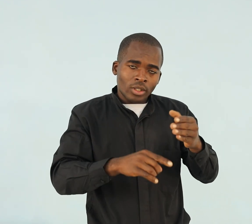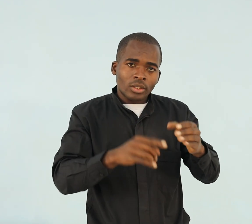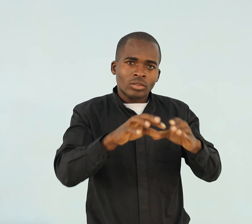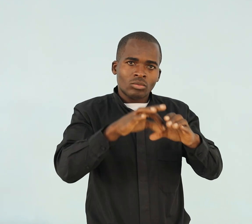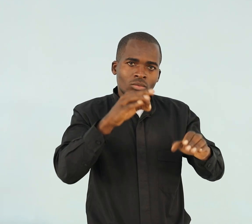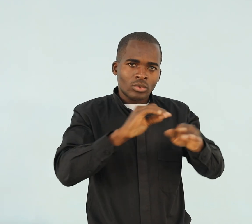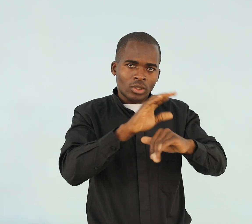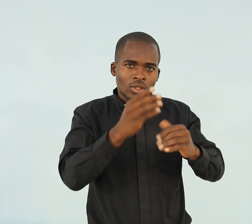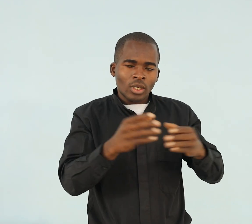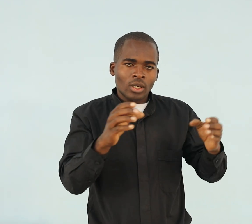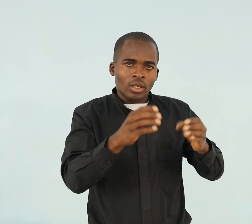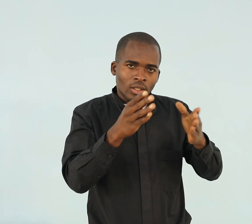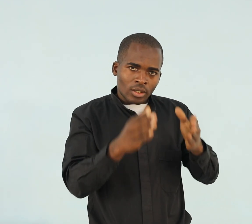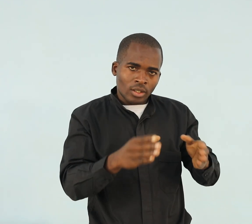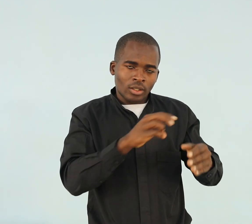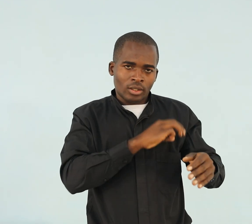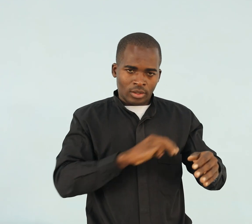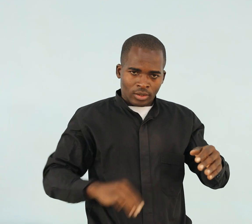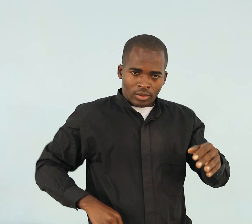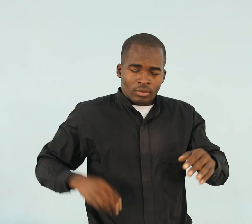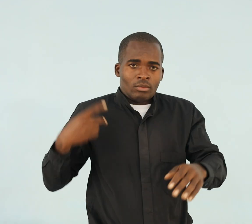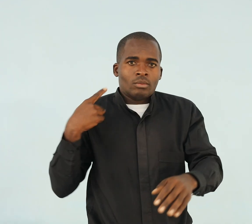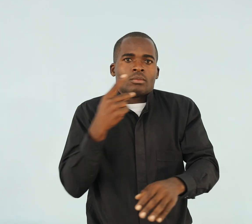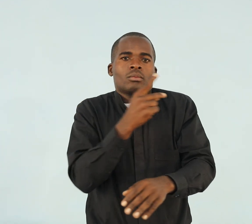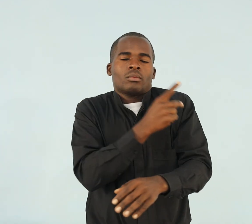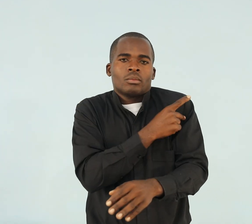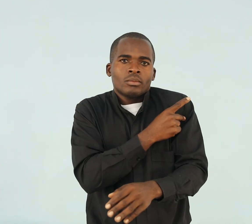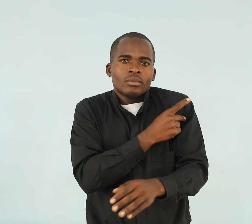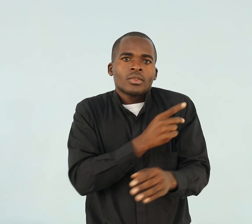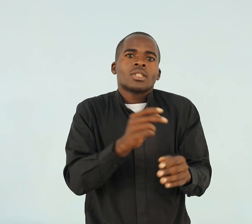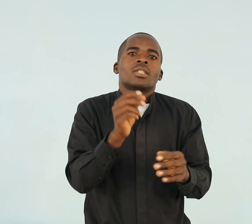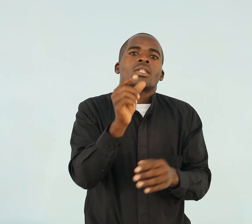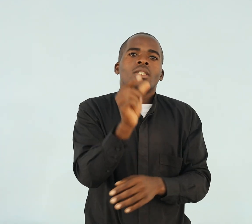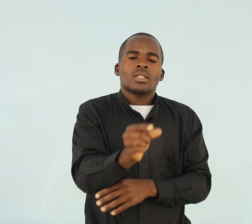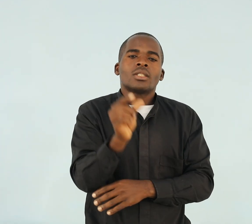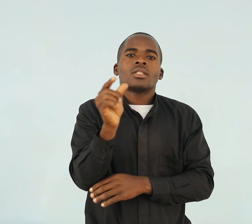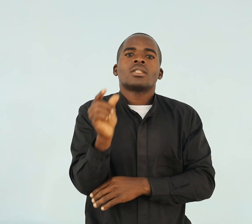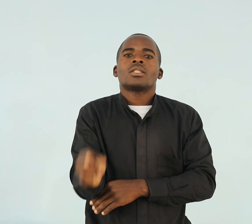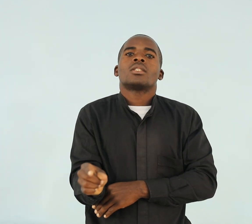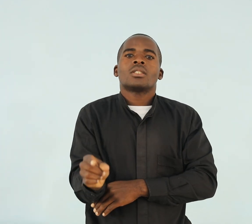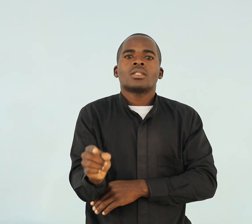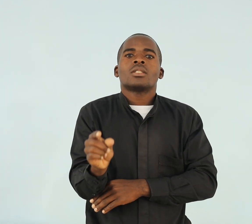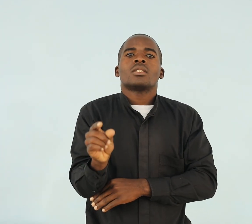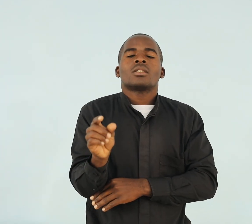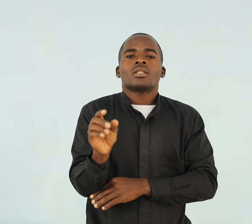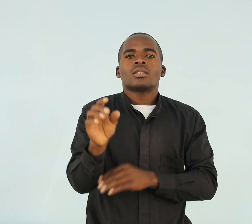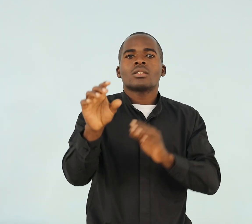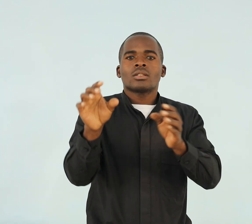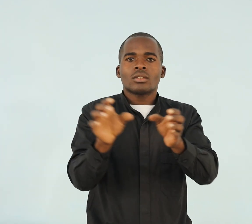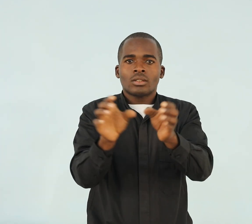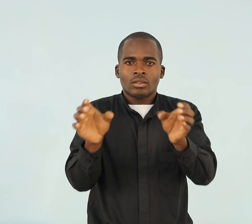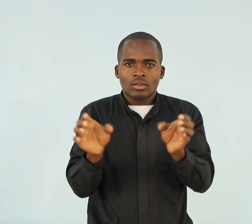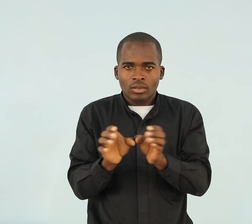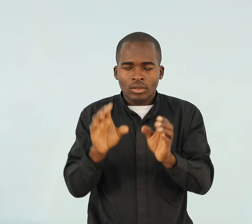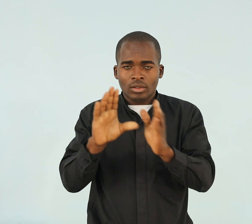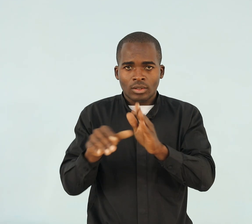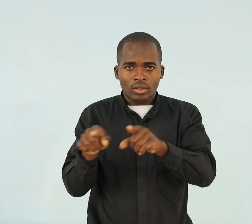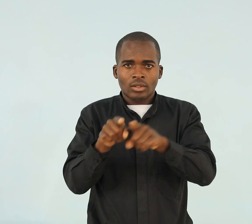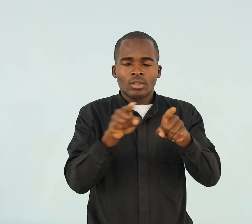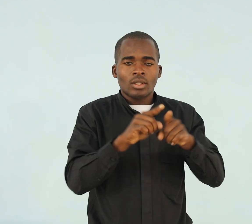of parliament from each constituency within the district, the mayor or council chairperson, and up to 3